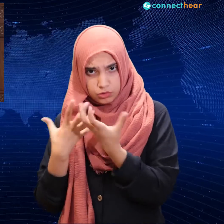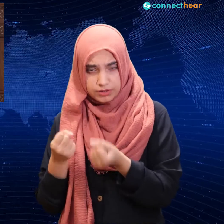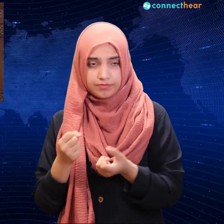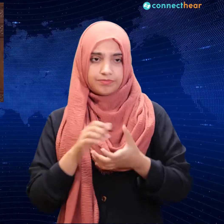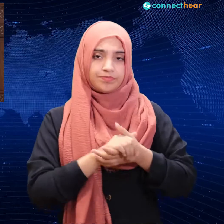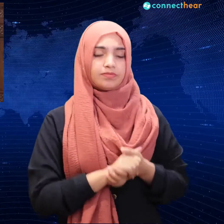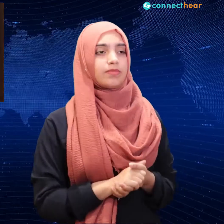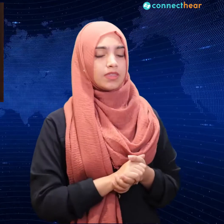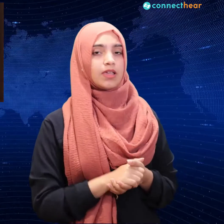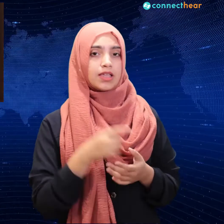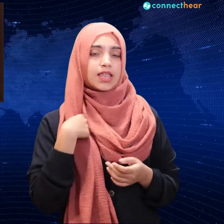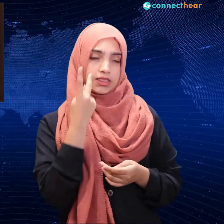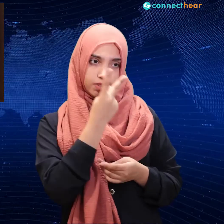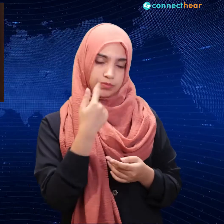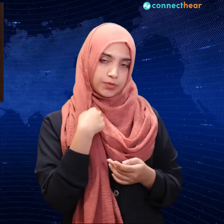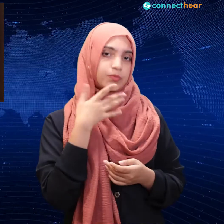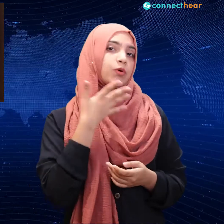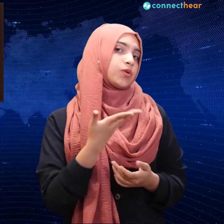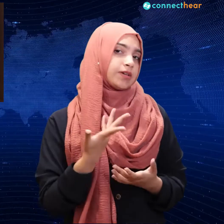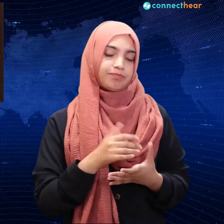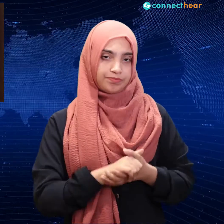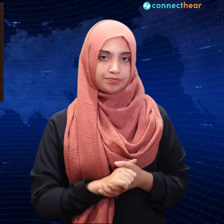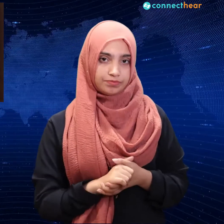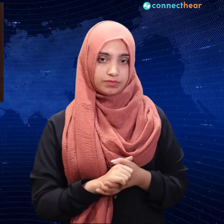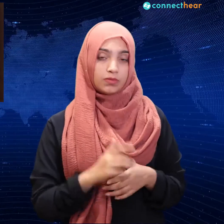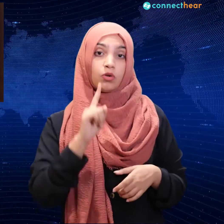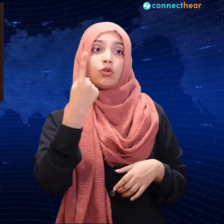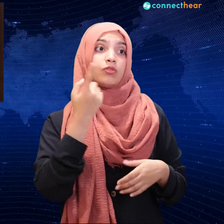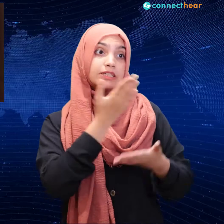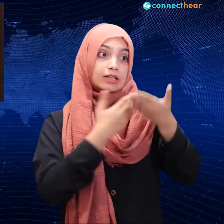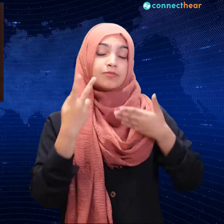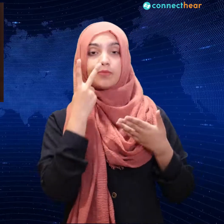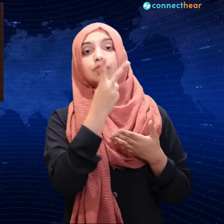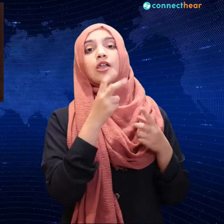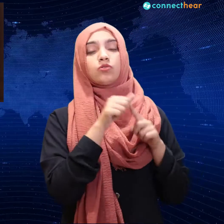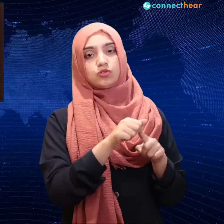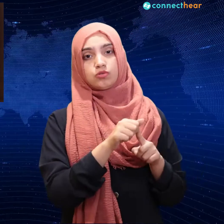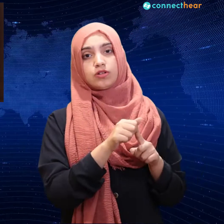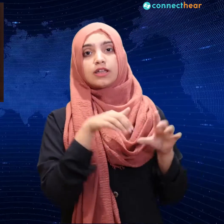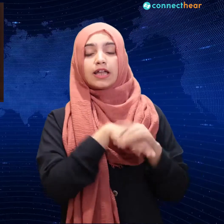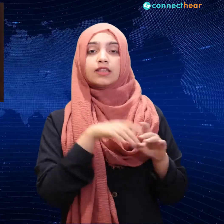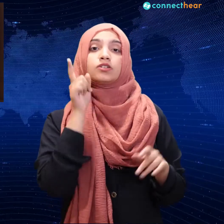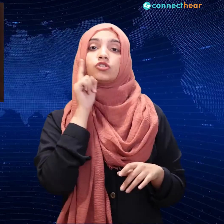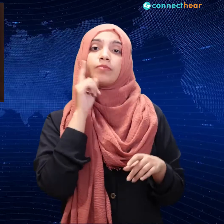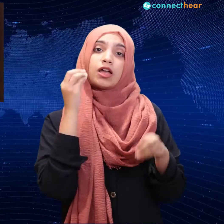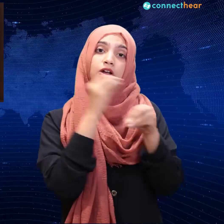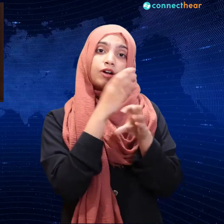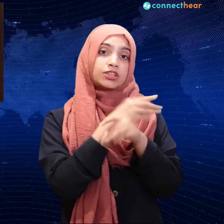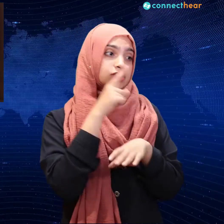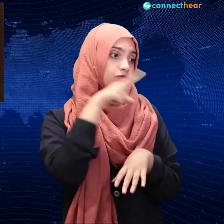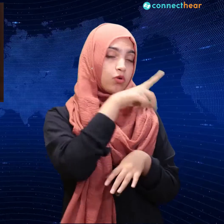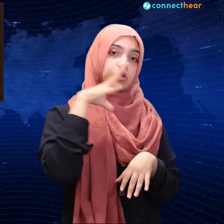Look, Becky, first of all, let us just compare what happened after the Soviets left in 1989